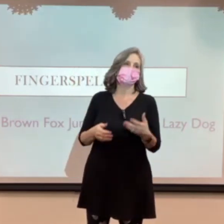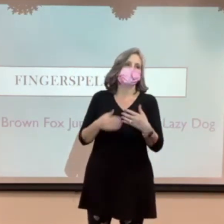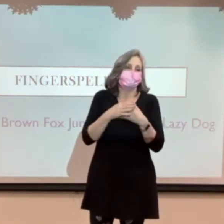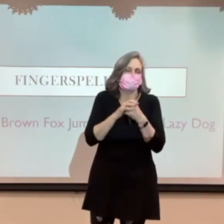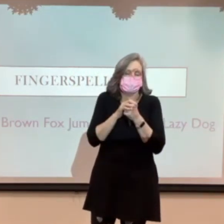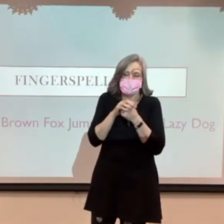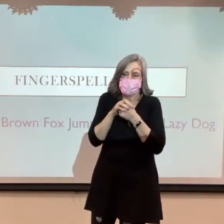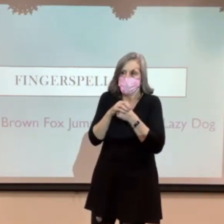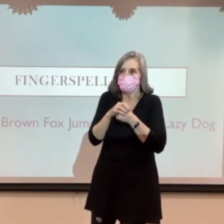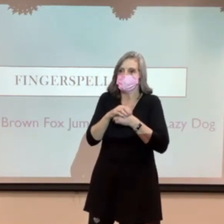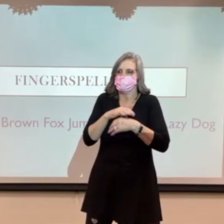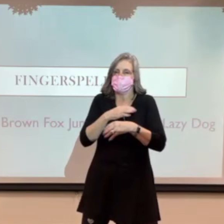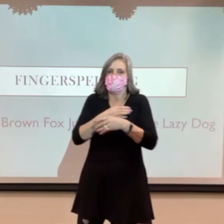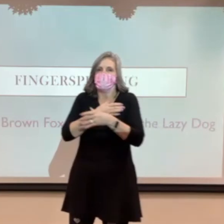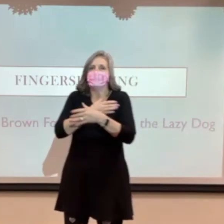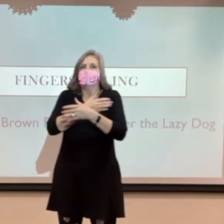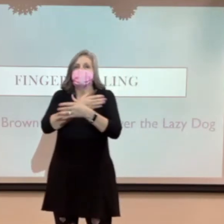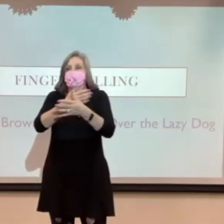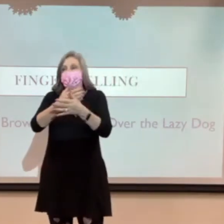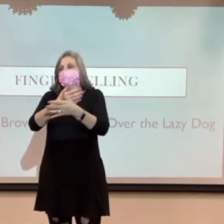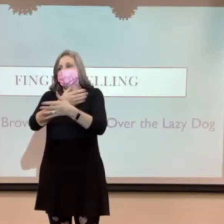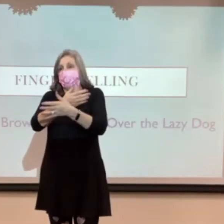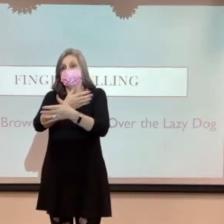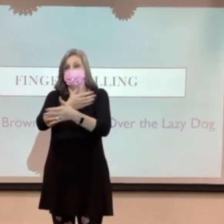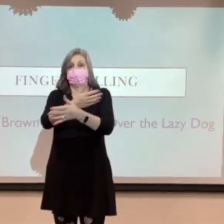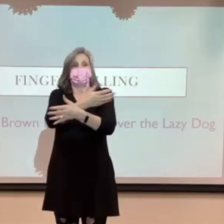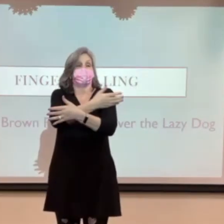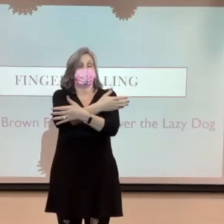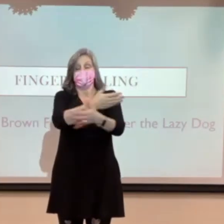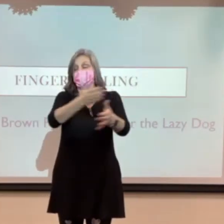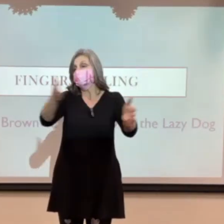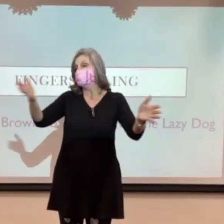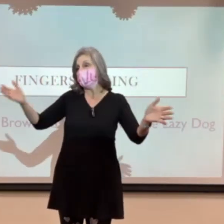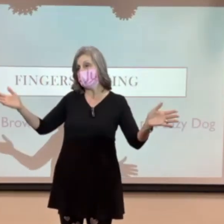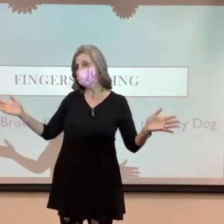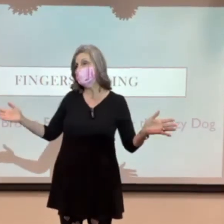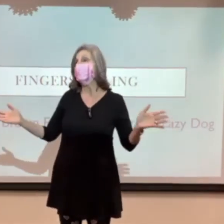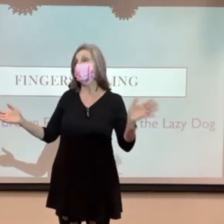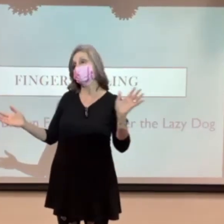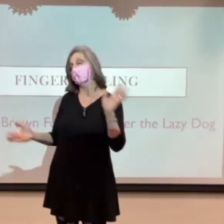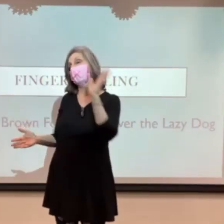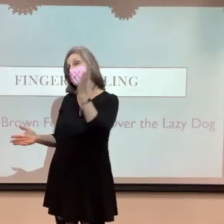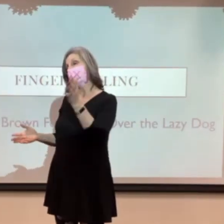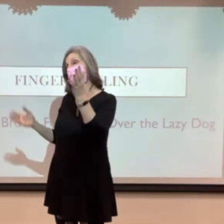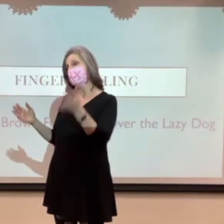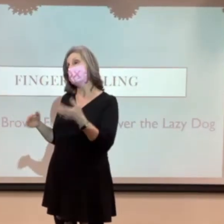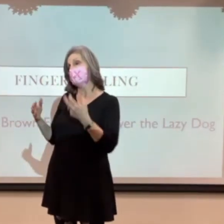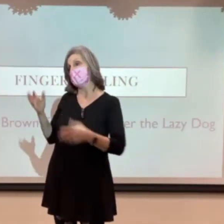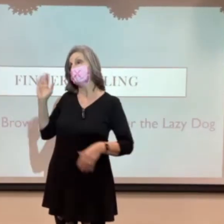word FUCK happens to be a word that has just a bunch of meanings. And so again, the bird that we